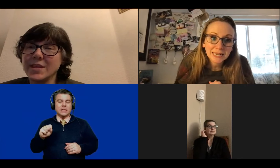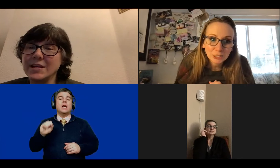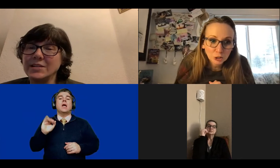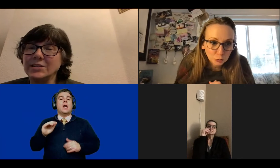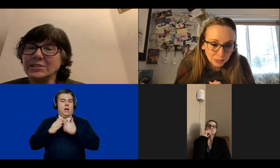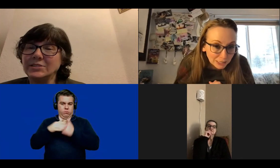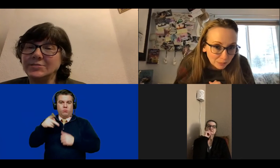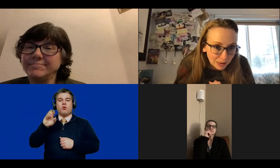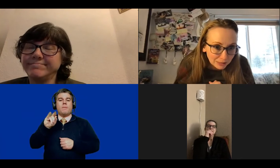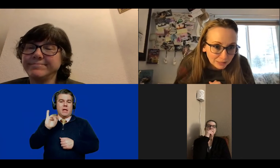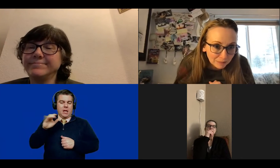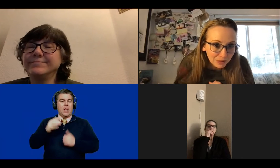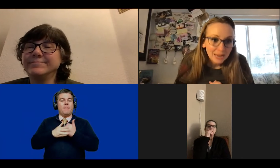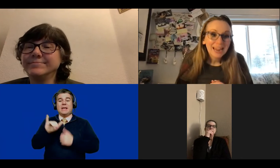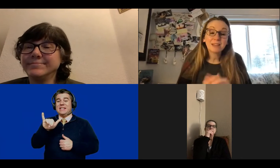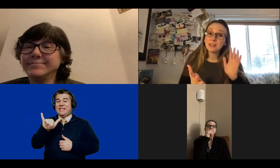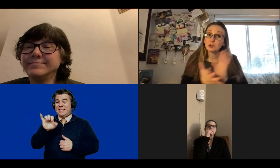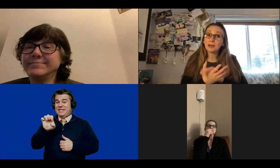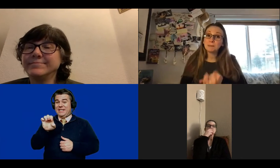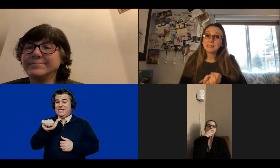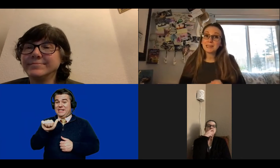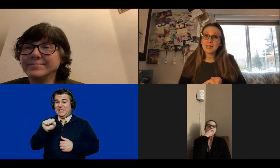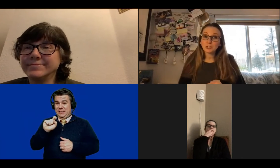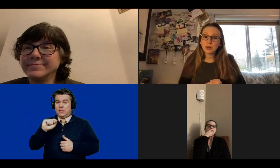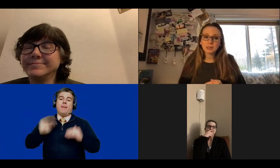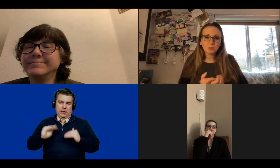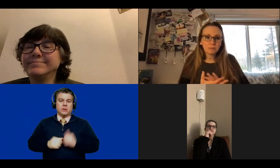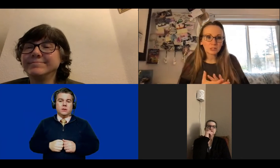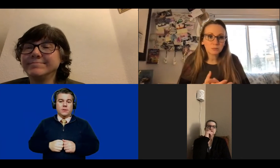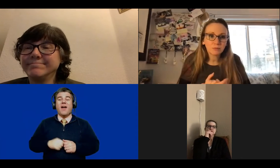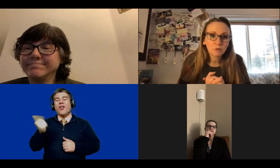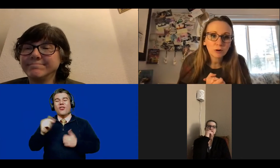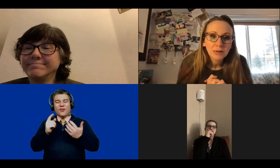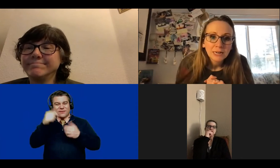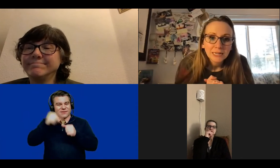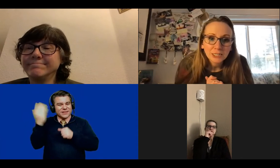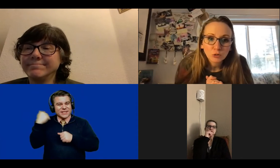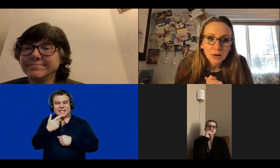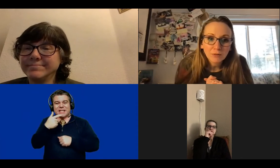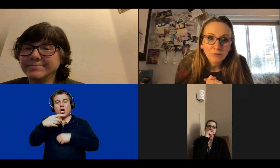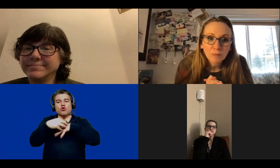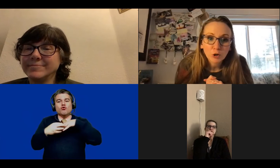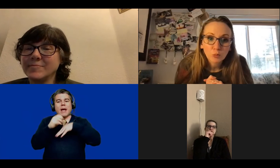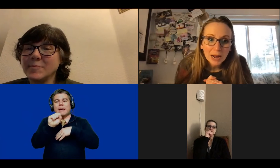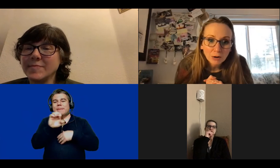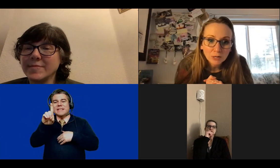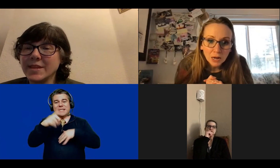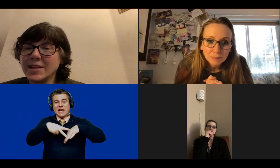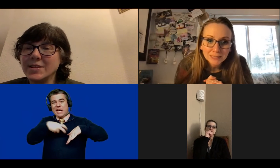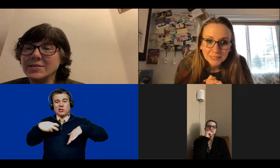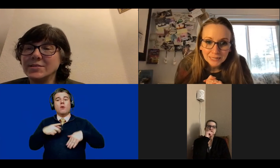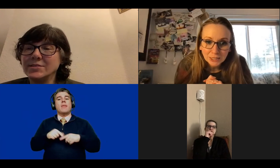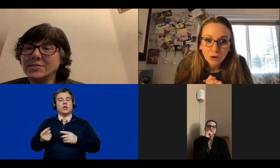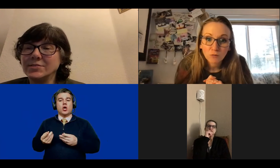maintain intestinal yeast balance. And then that grapeseed extract that we mentioned before, it's derived from the ground